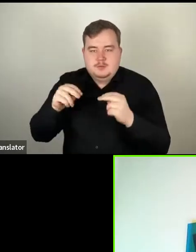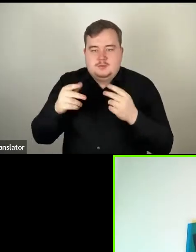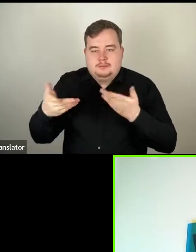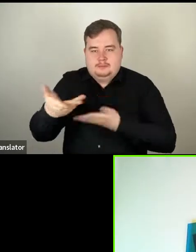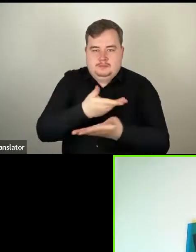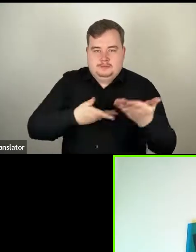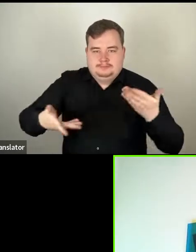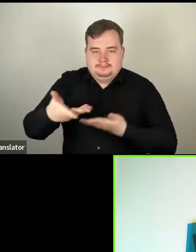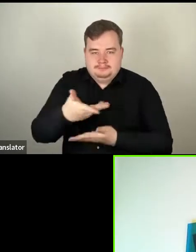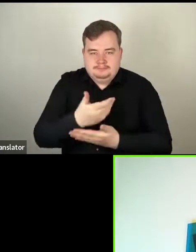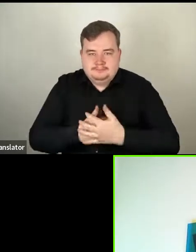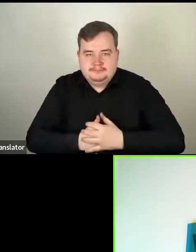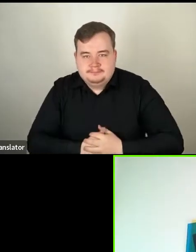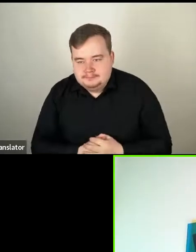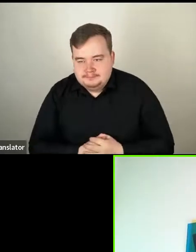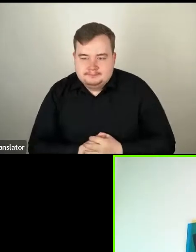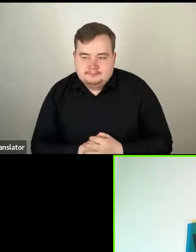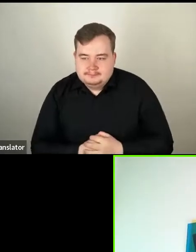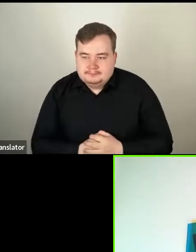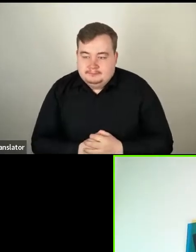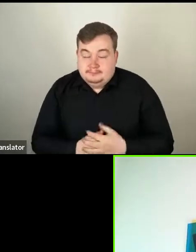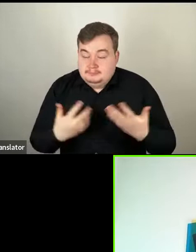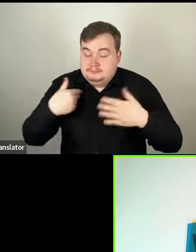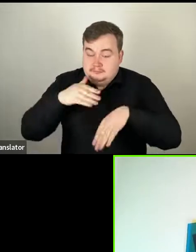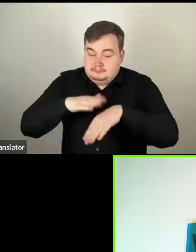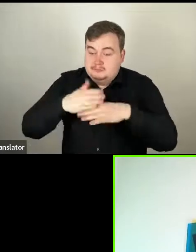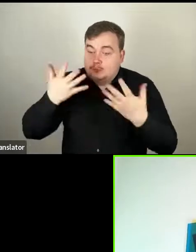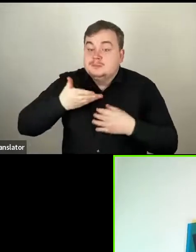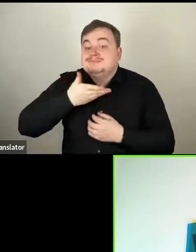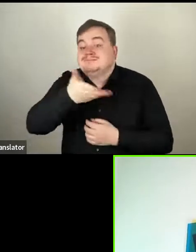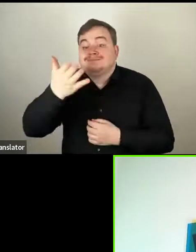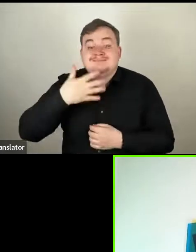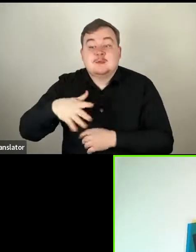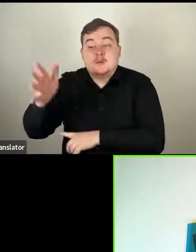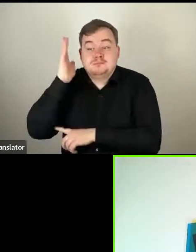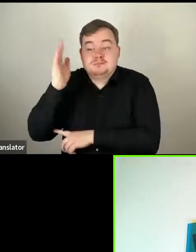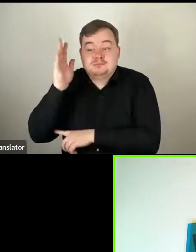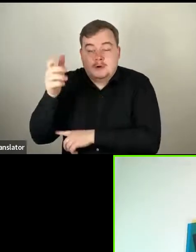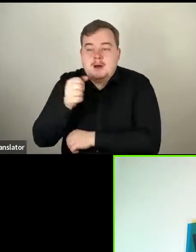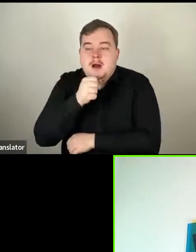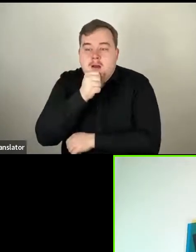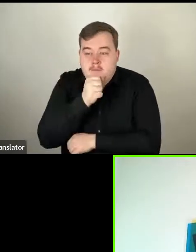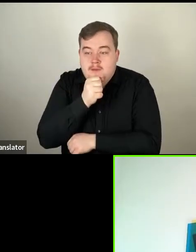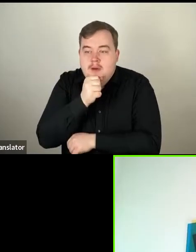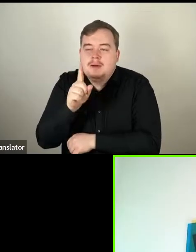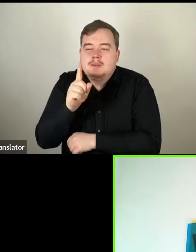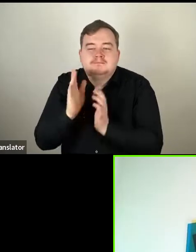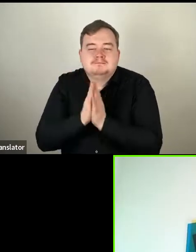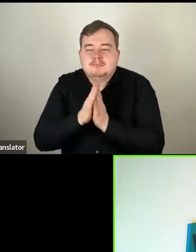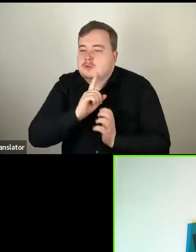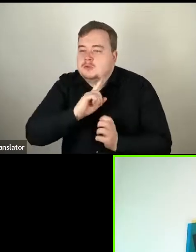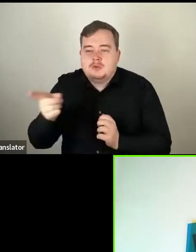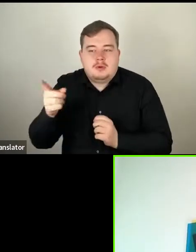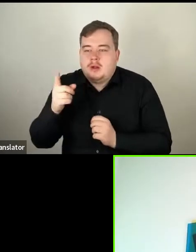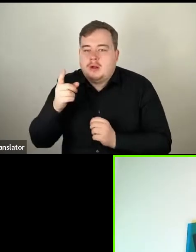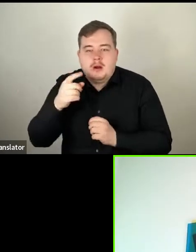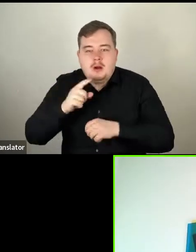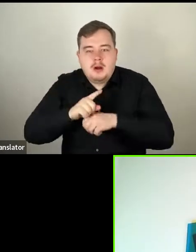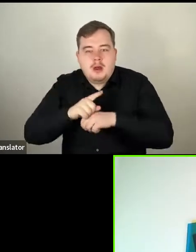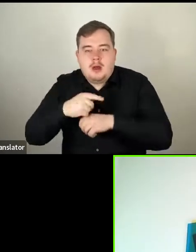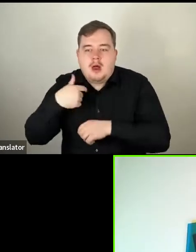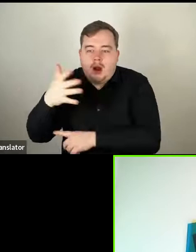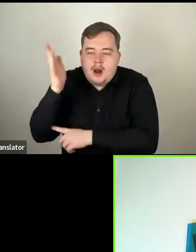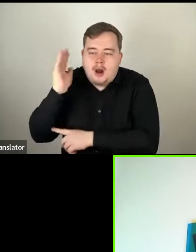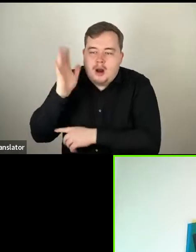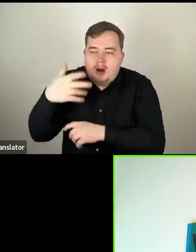encourage all speakers from the floor to limit their intervention to maximum 3 minutes during the debate.